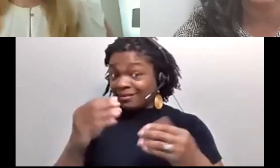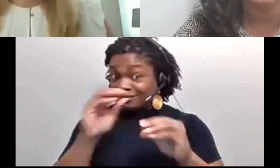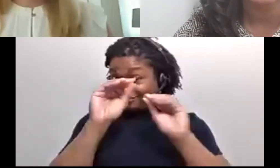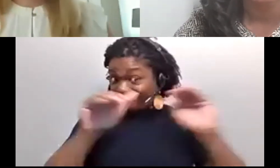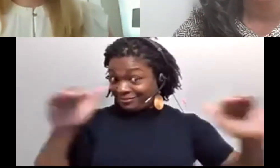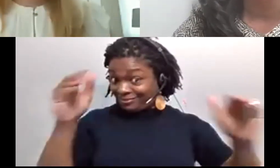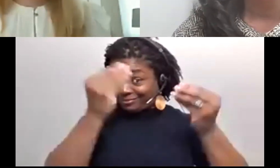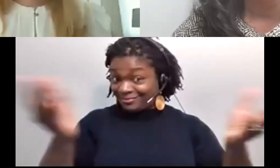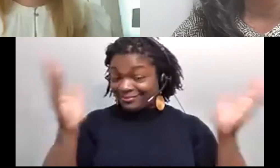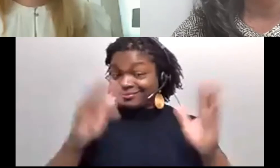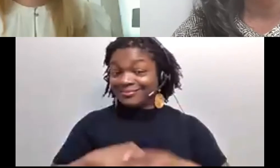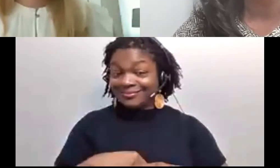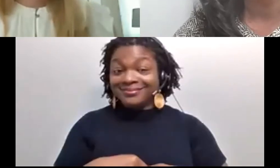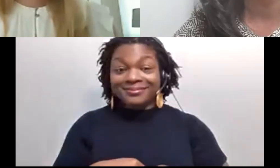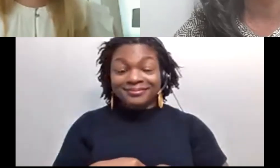to people.